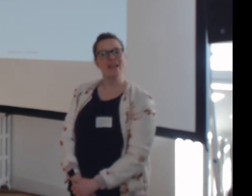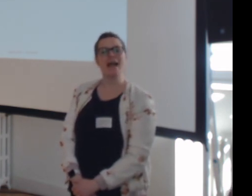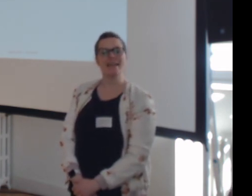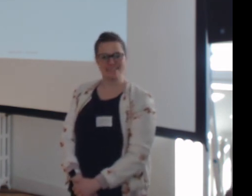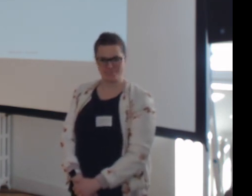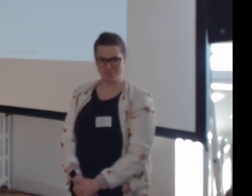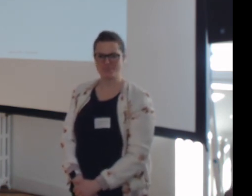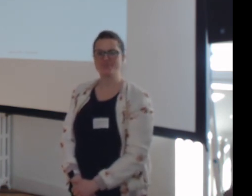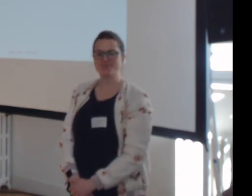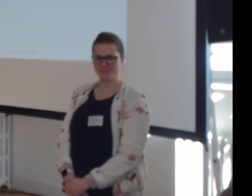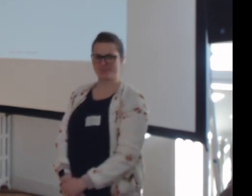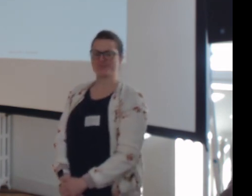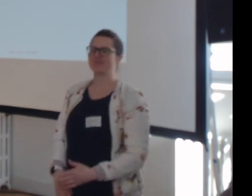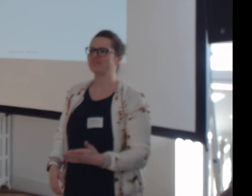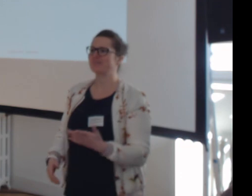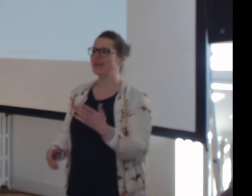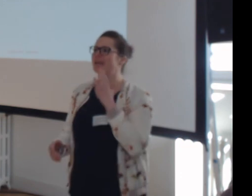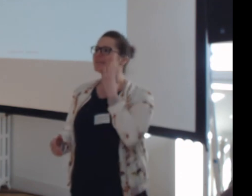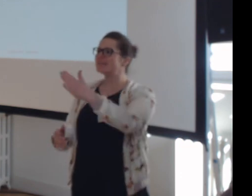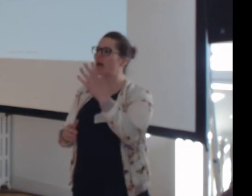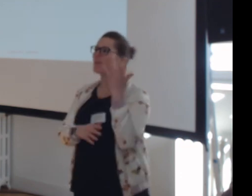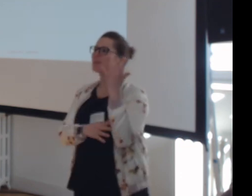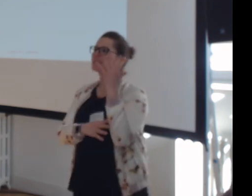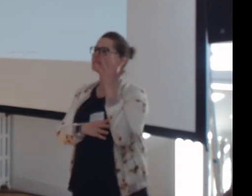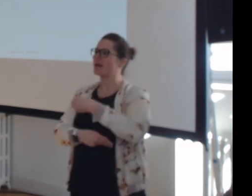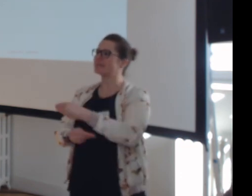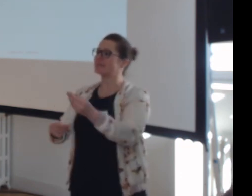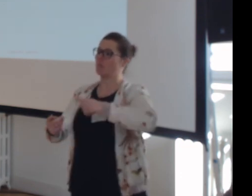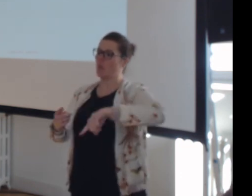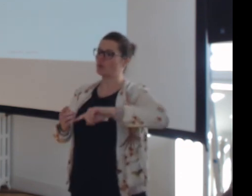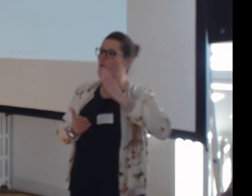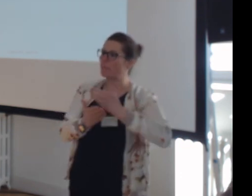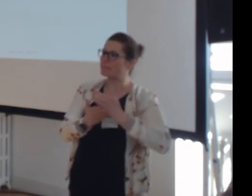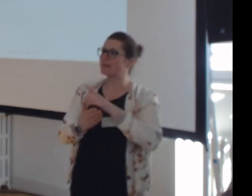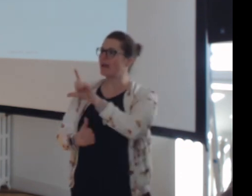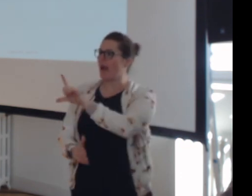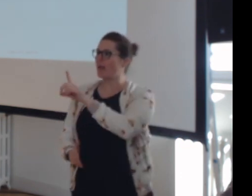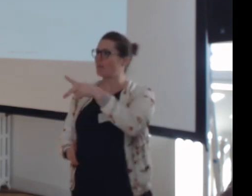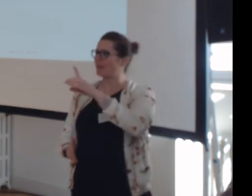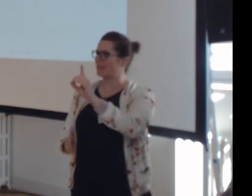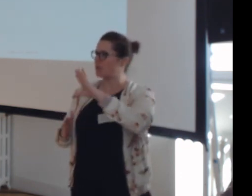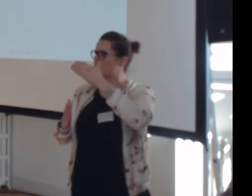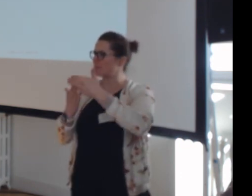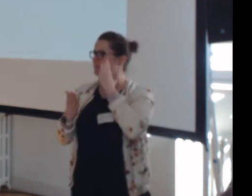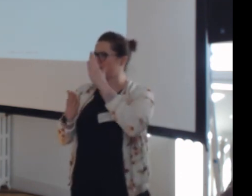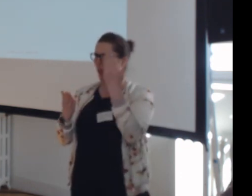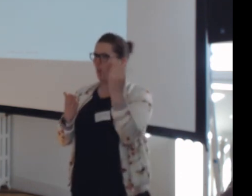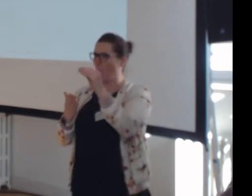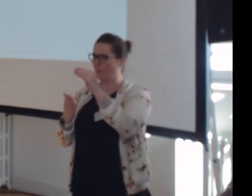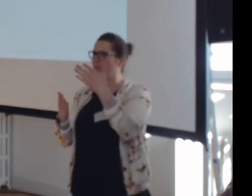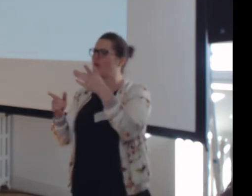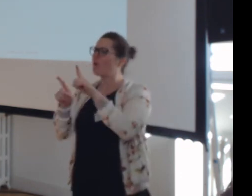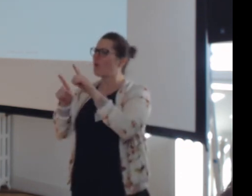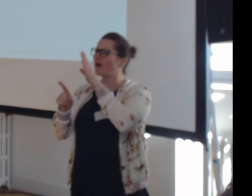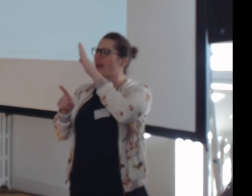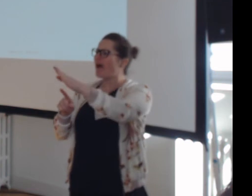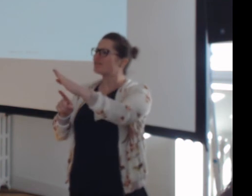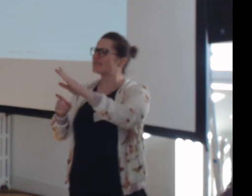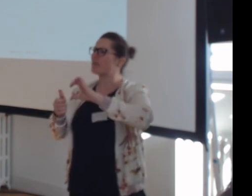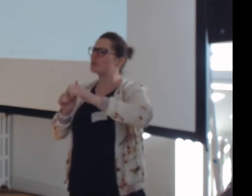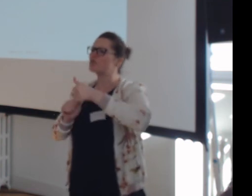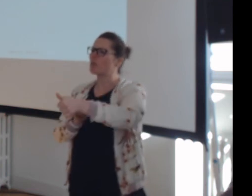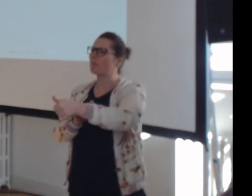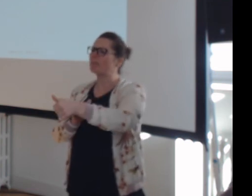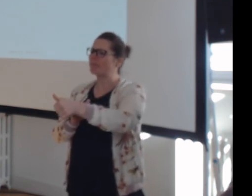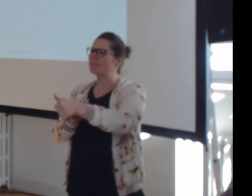Anyway, we will share the presentations on our website and on the LPD website. There's also a live stream on YouTube